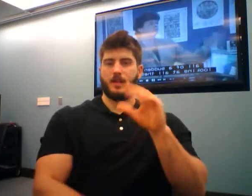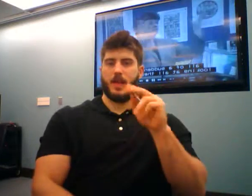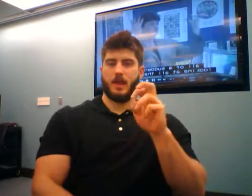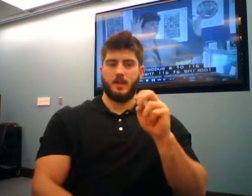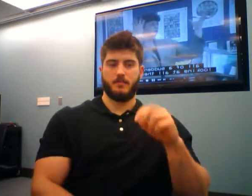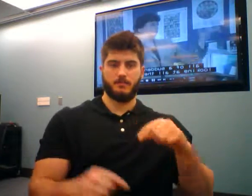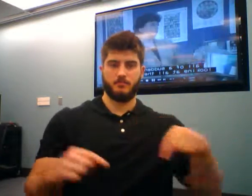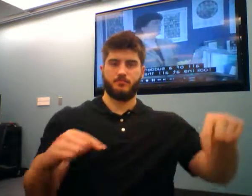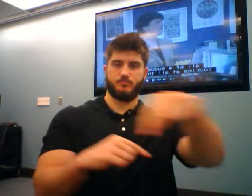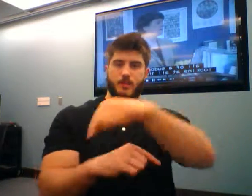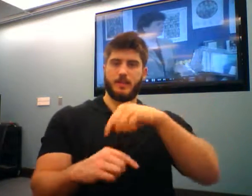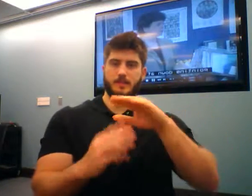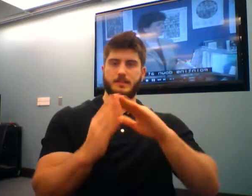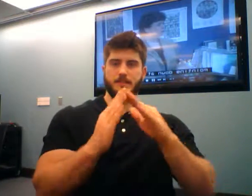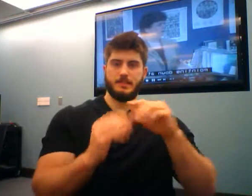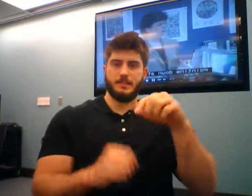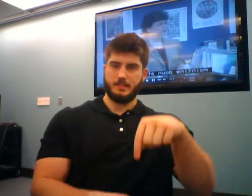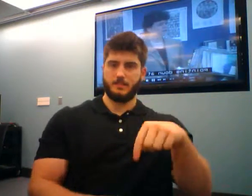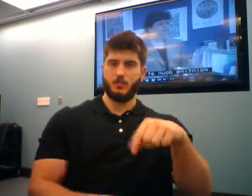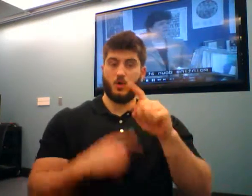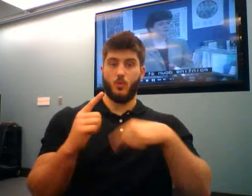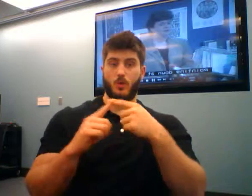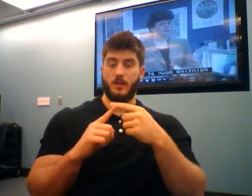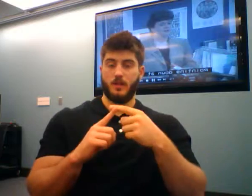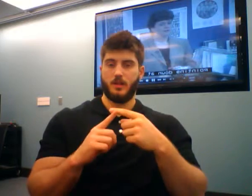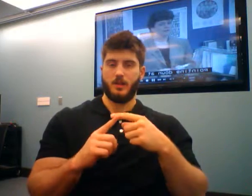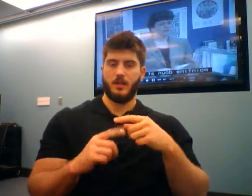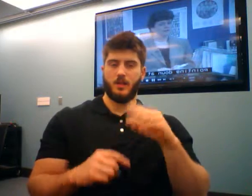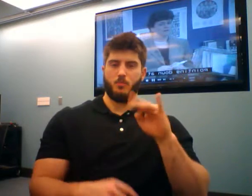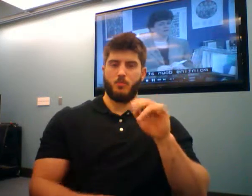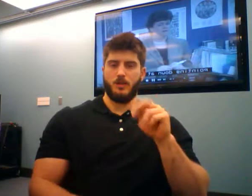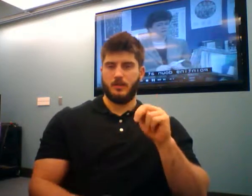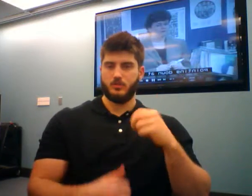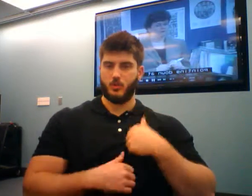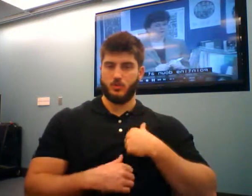all of a sudden they're looking at all these cannons pointed down at the city.